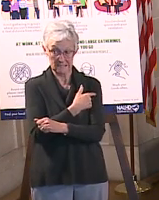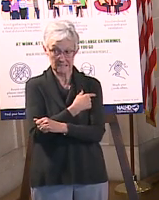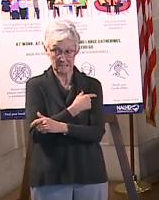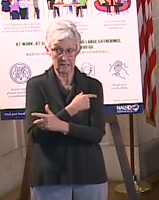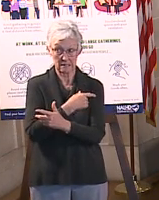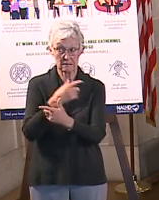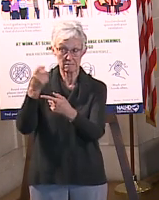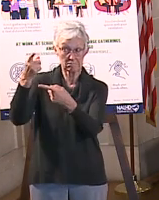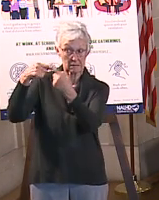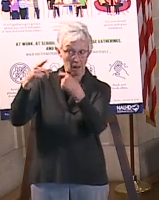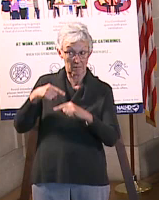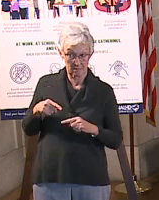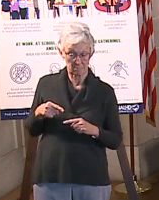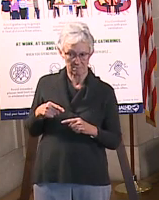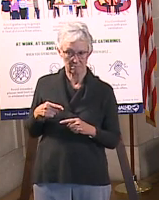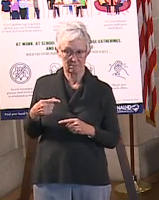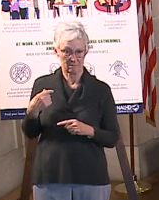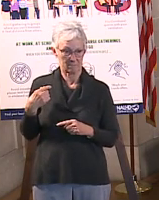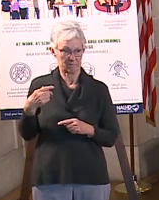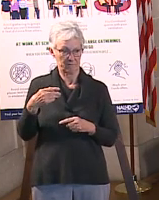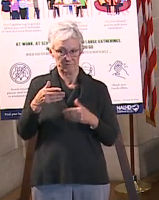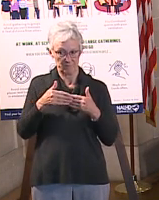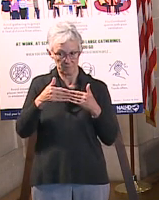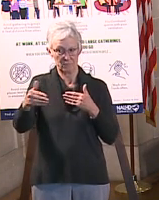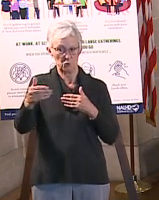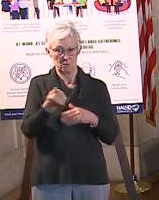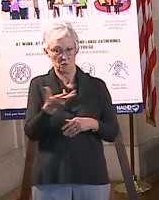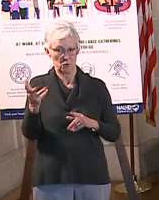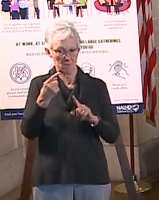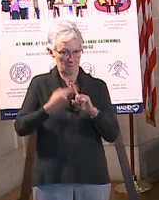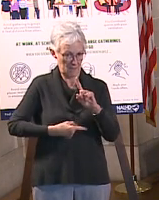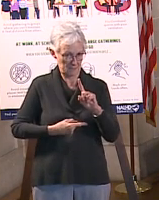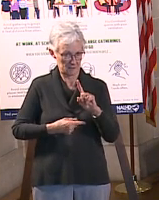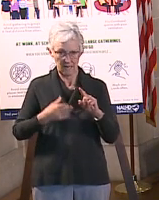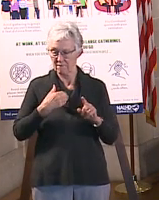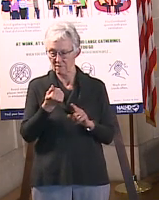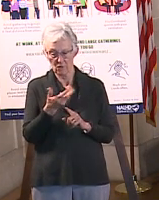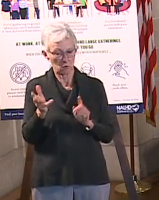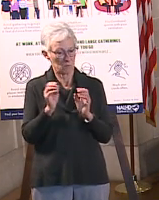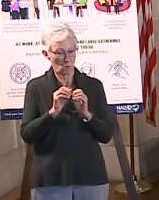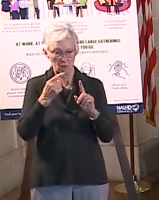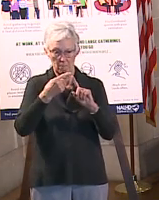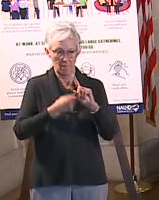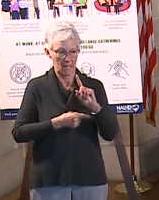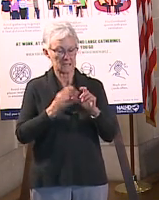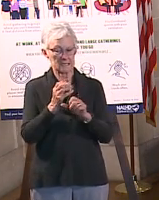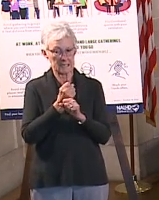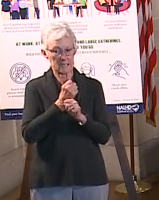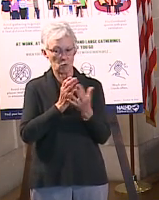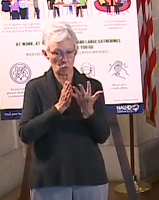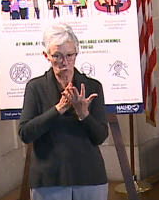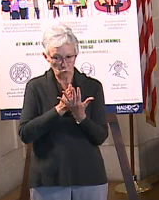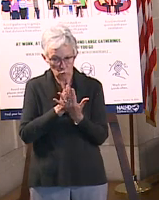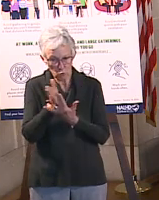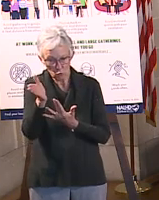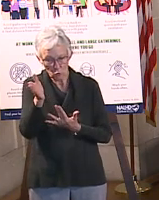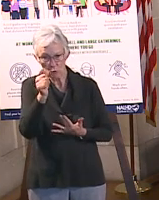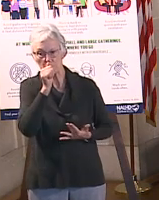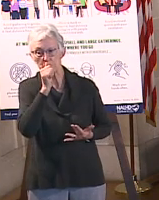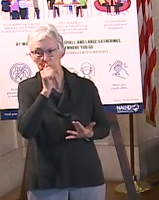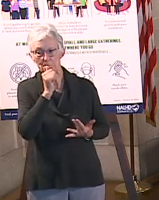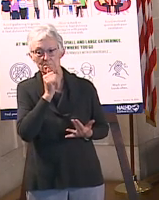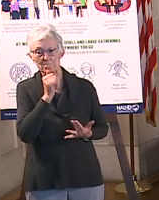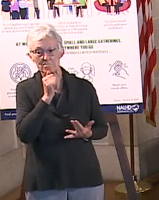that ramping up here over the next several months, we've just got a few more months to go through to be able to get through this. There is hope out there. There is light at that end of the